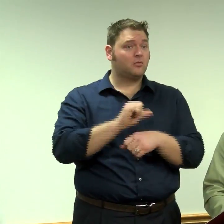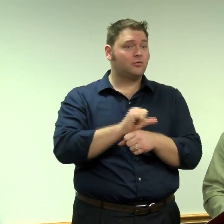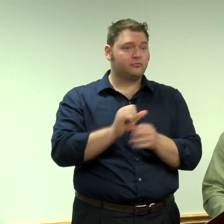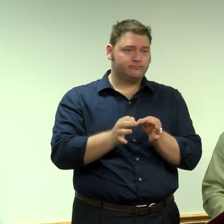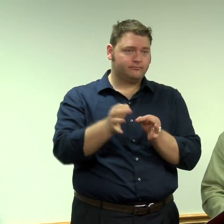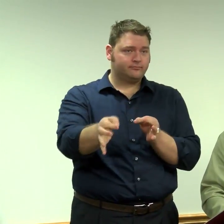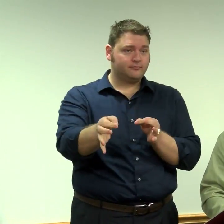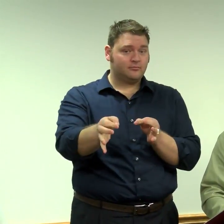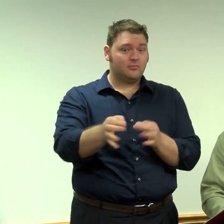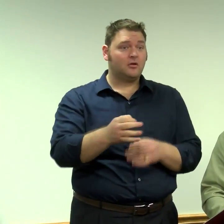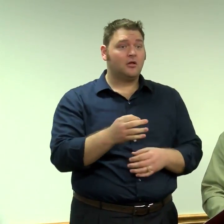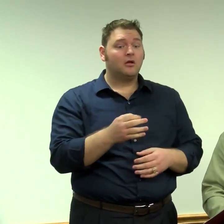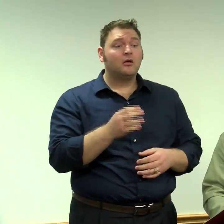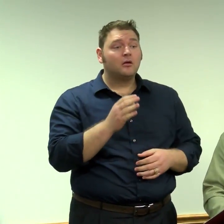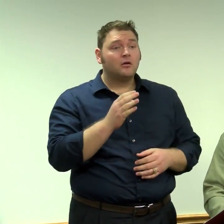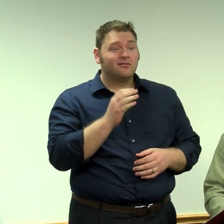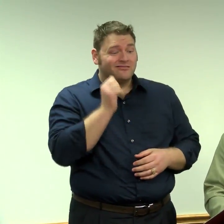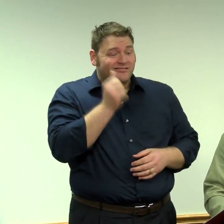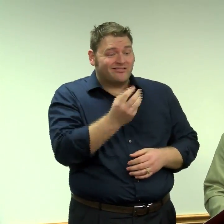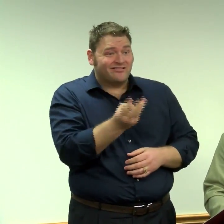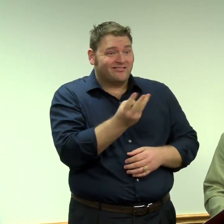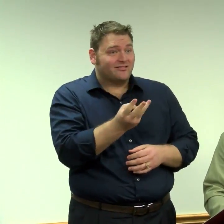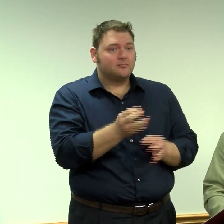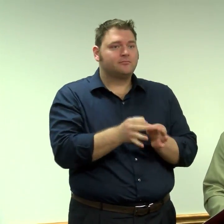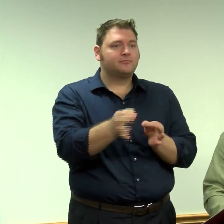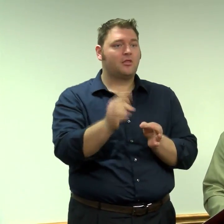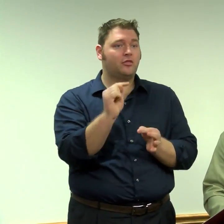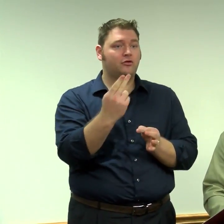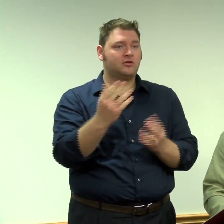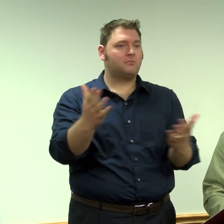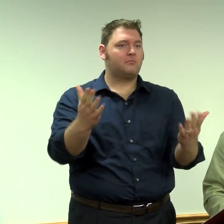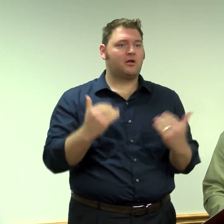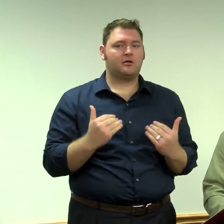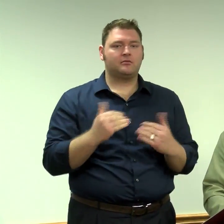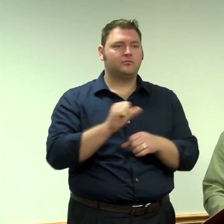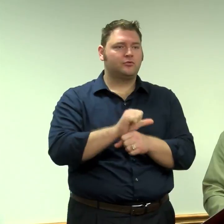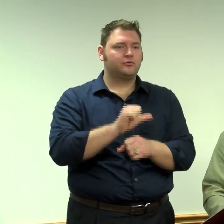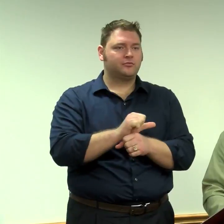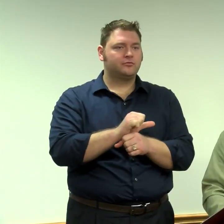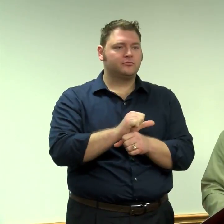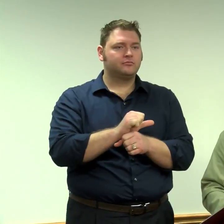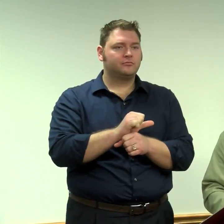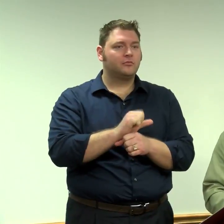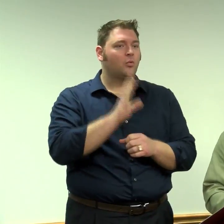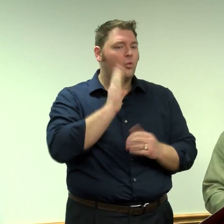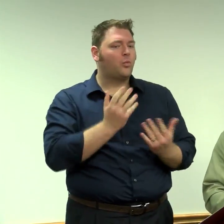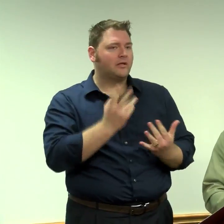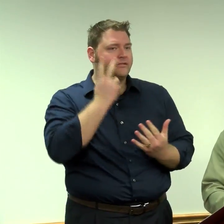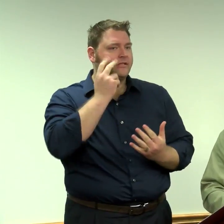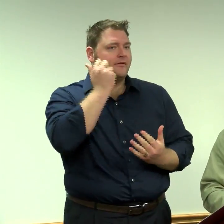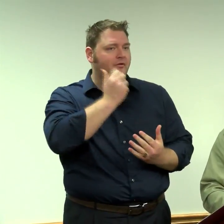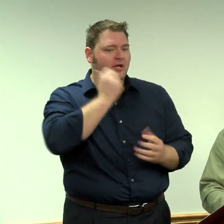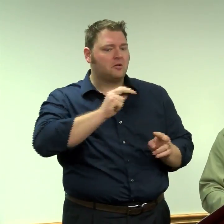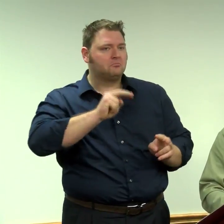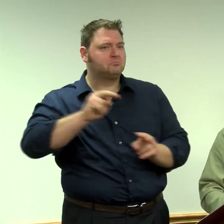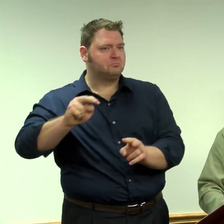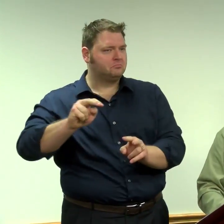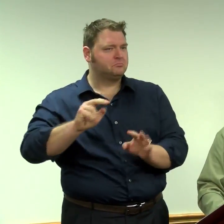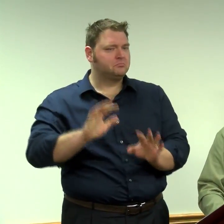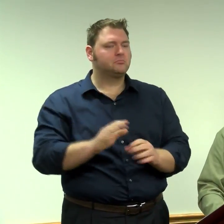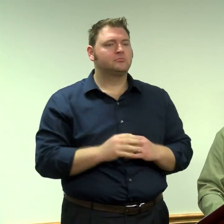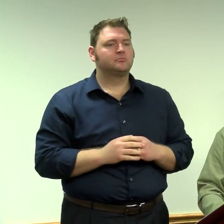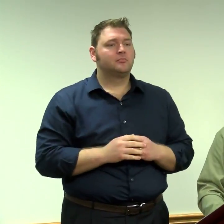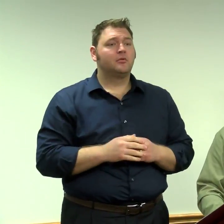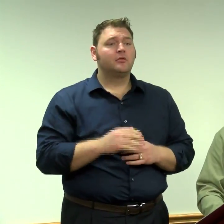instead of Wednesday. It will be Thursday, and we will take it day by day. I am asking City of Houston employees,